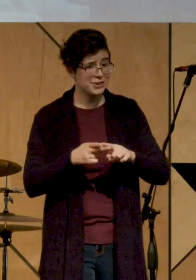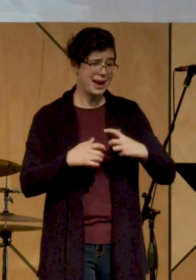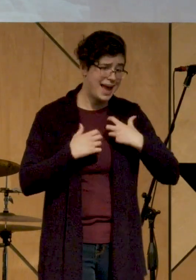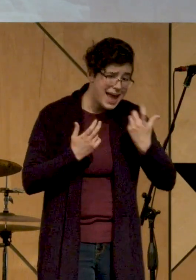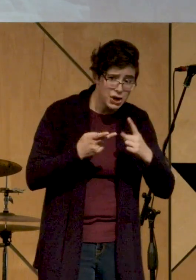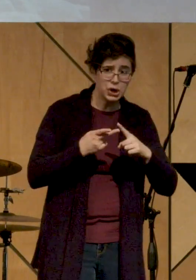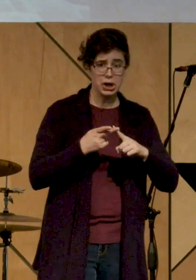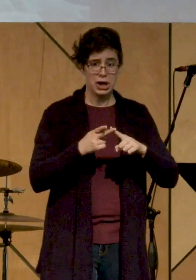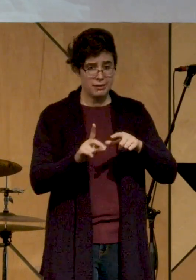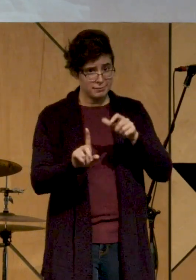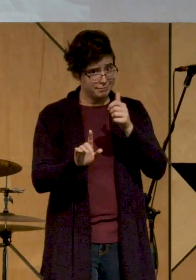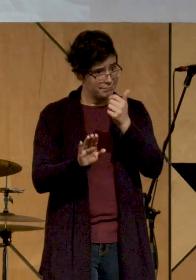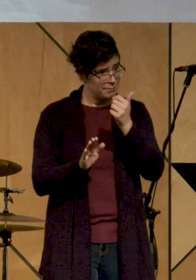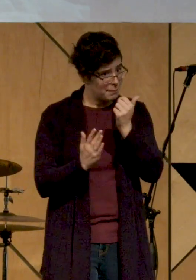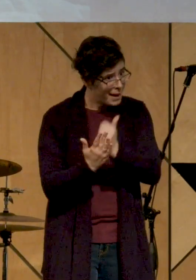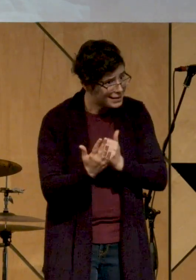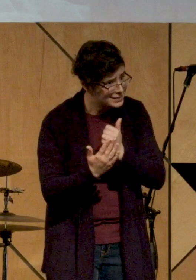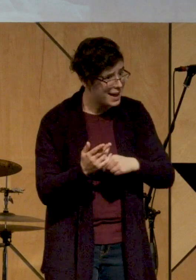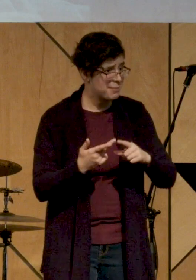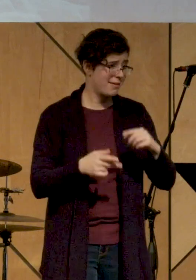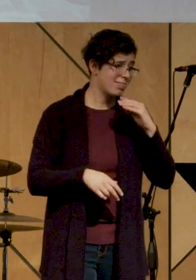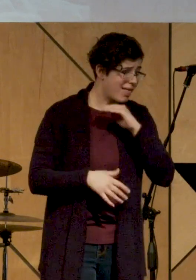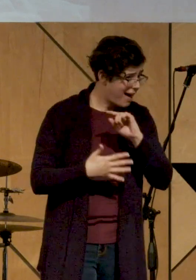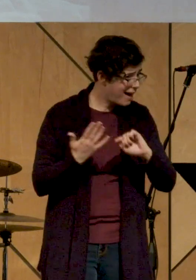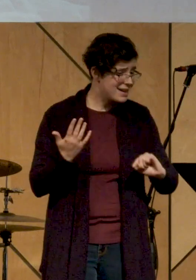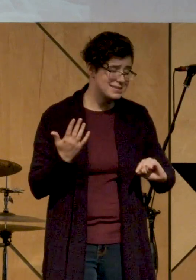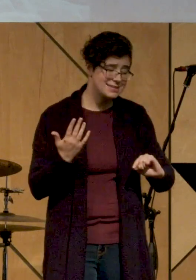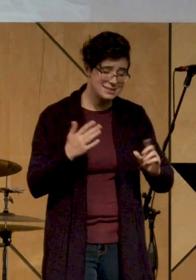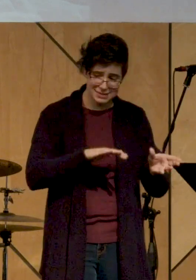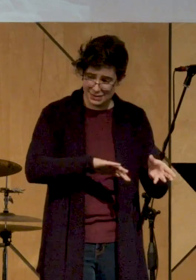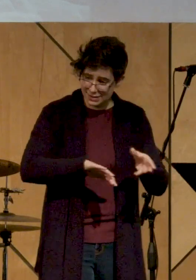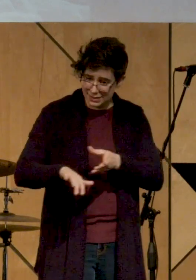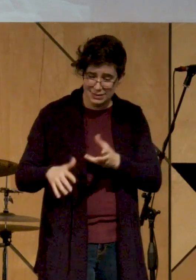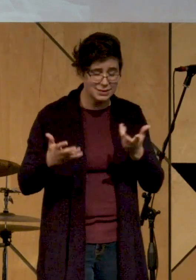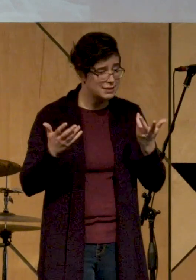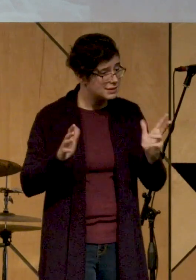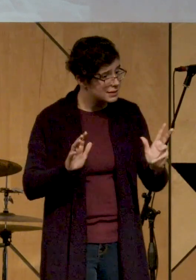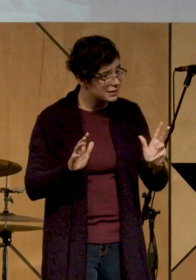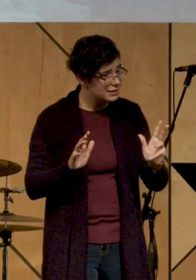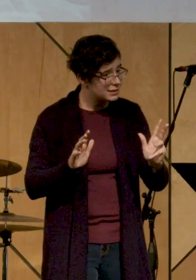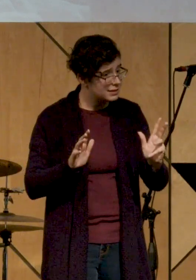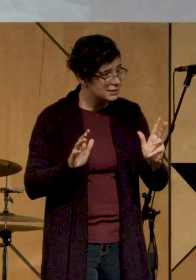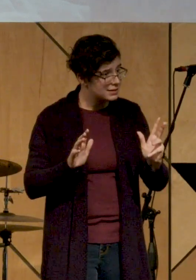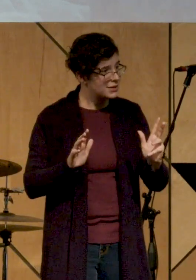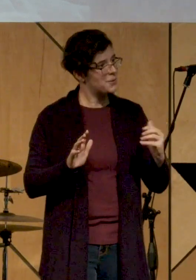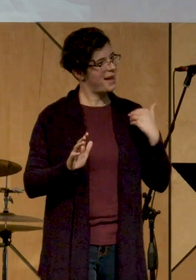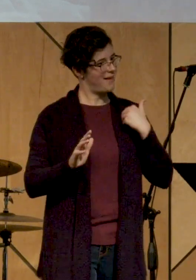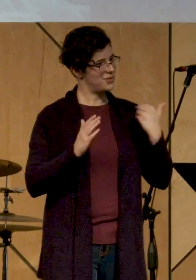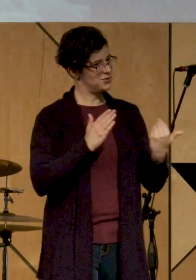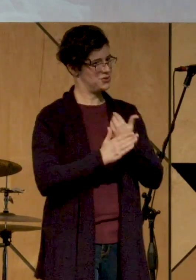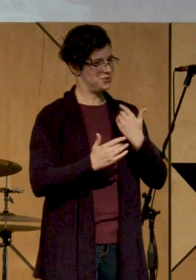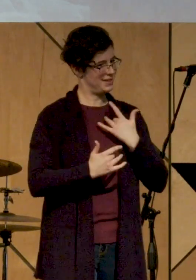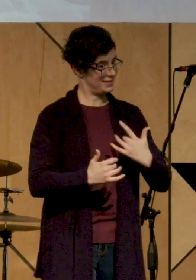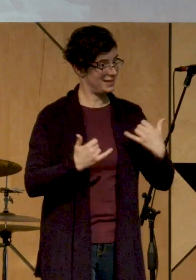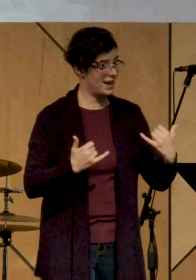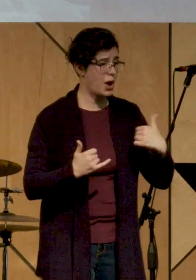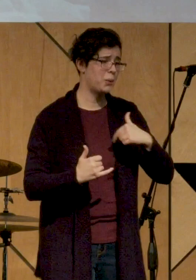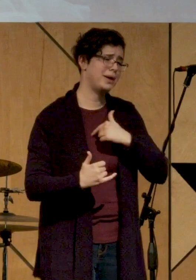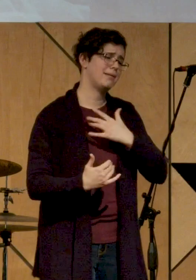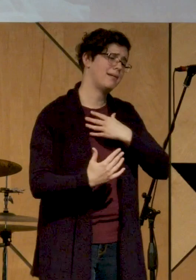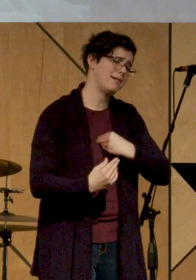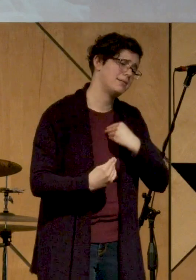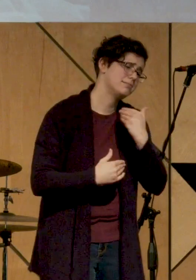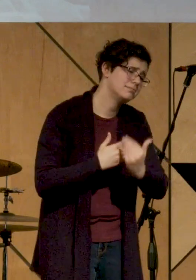and lies. And we put on a new self that looks like Jesus, compassionate, kind,